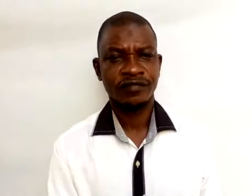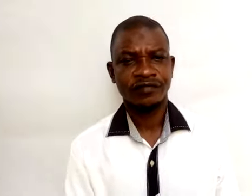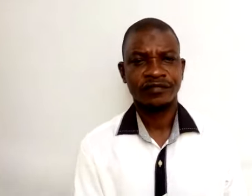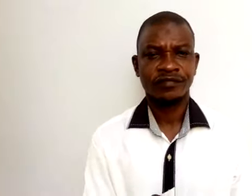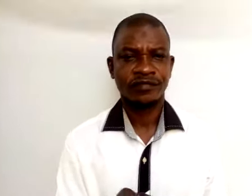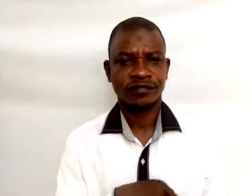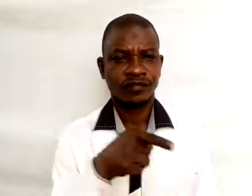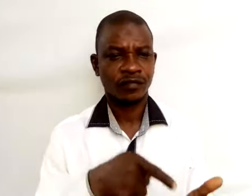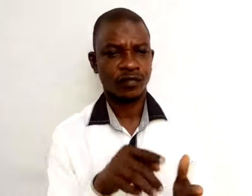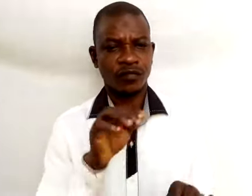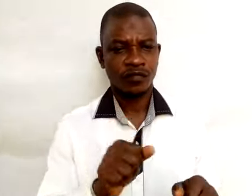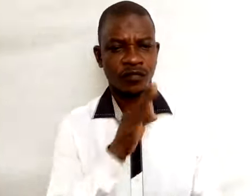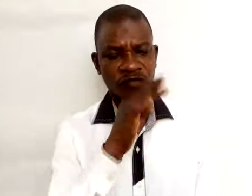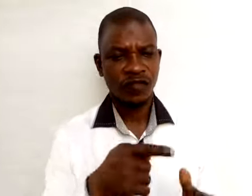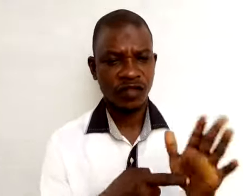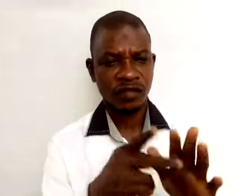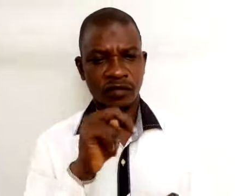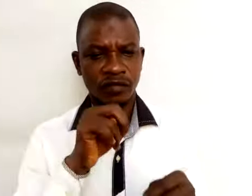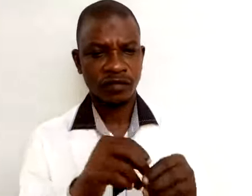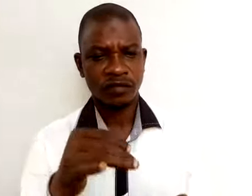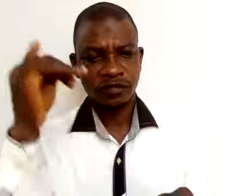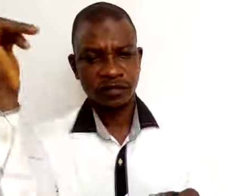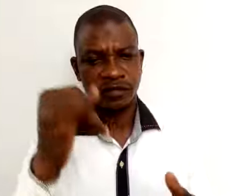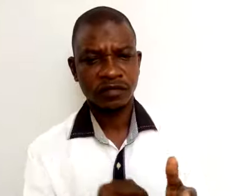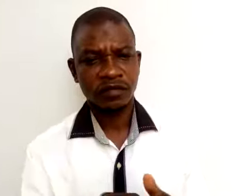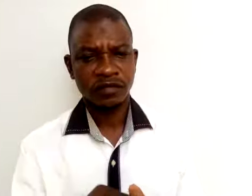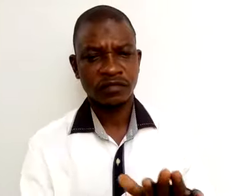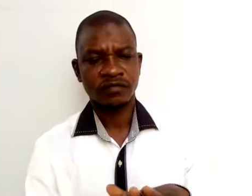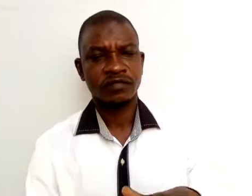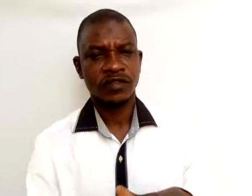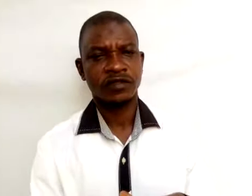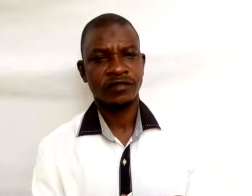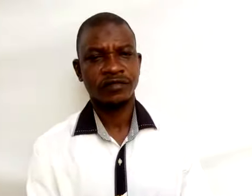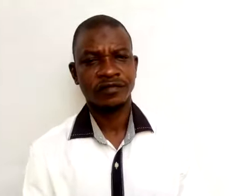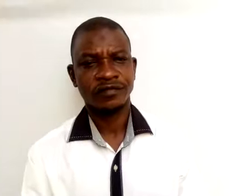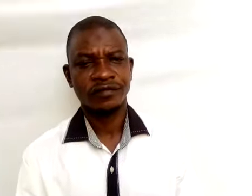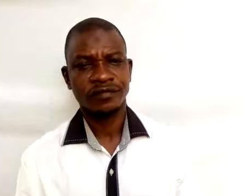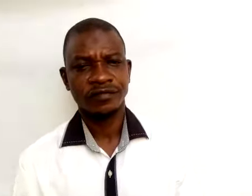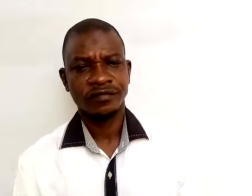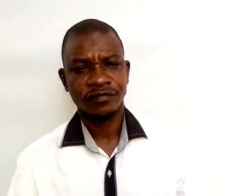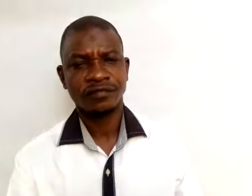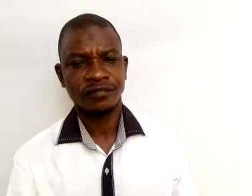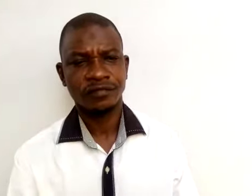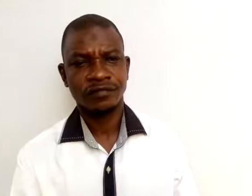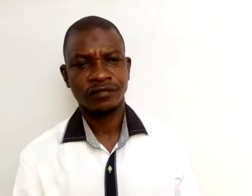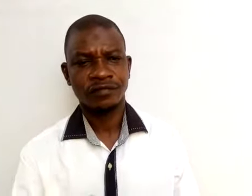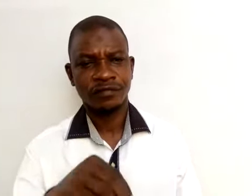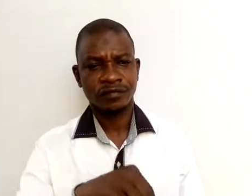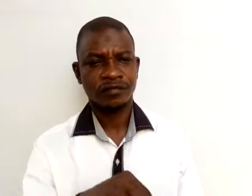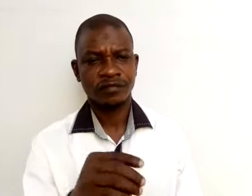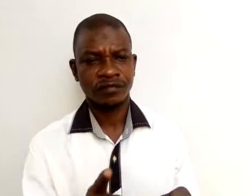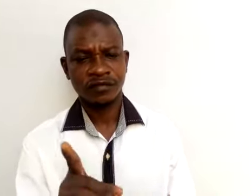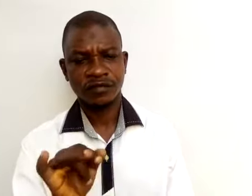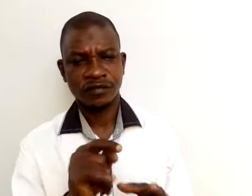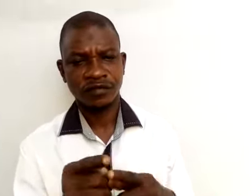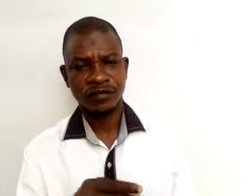This can be shown in the diagram below. Movement induced by an